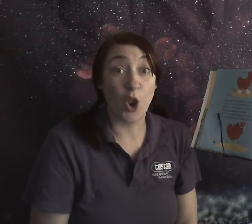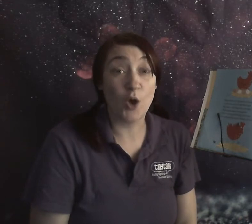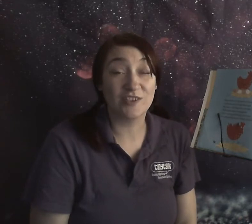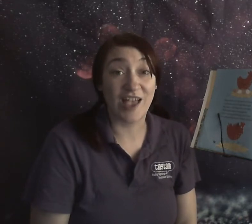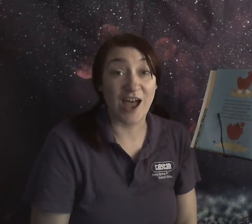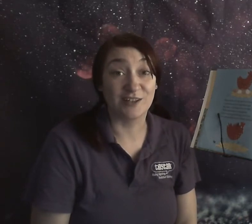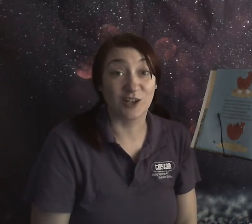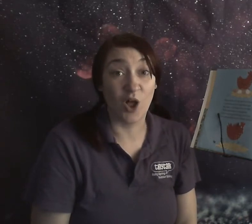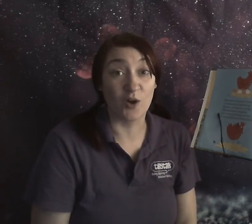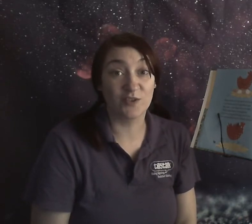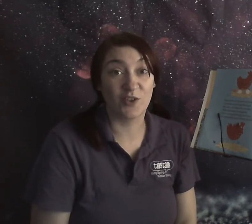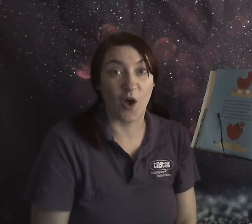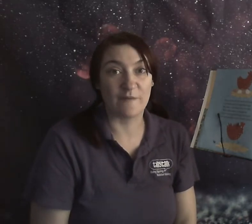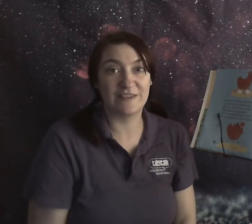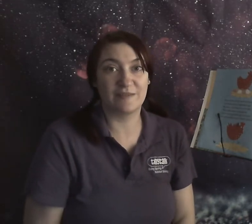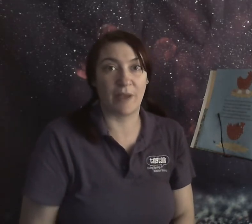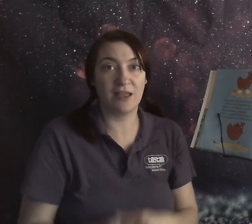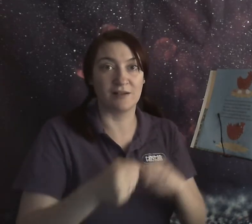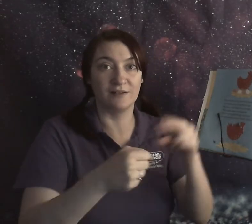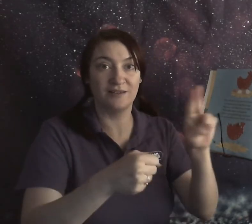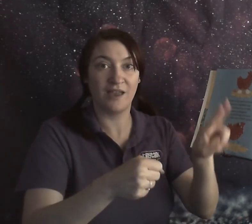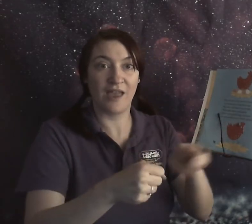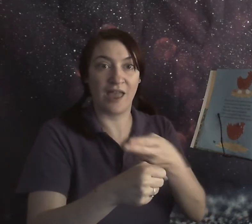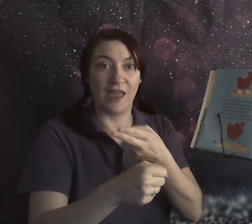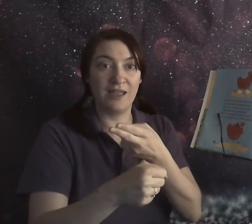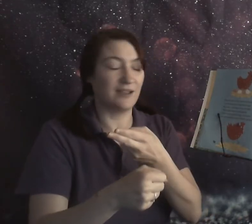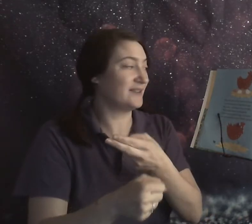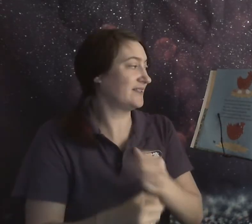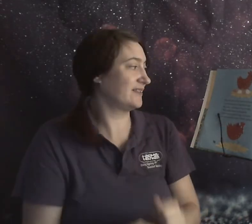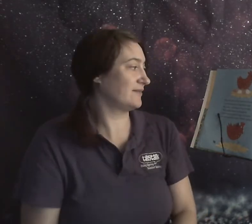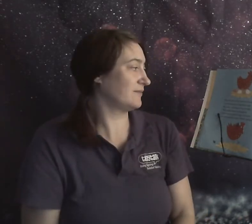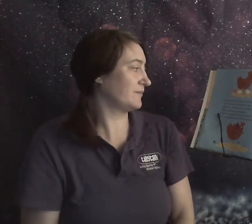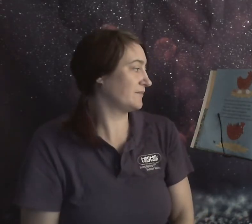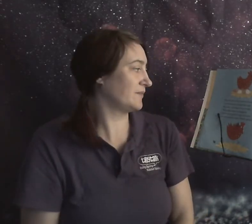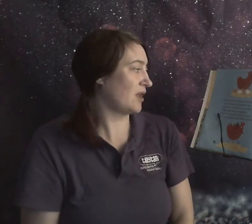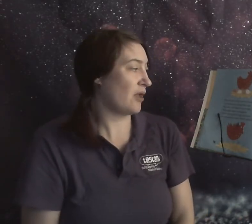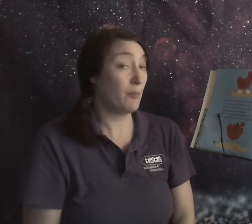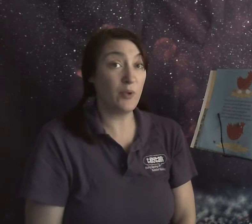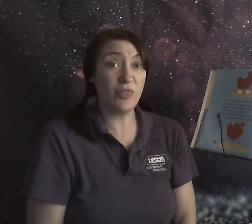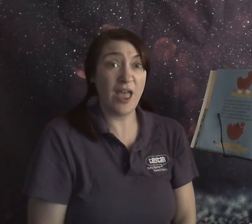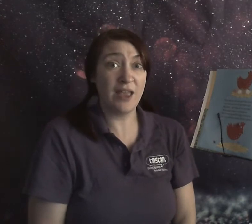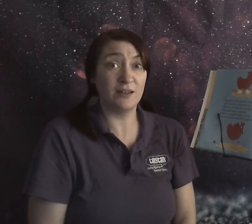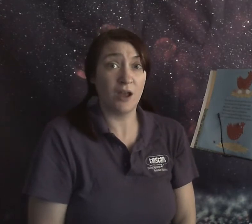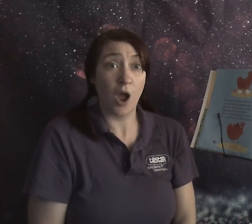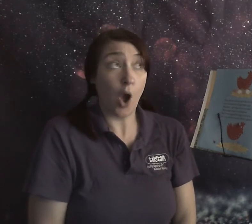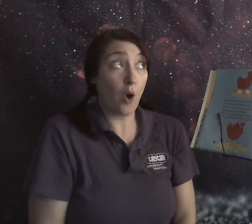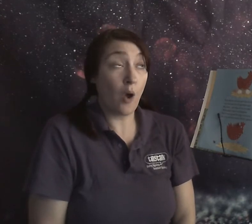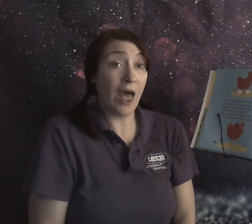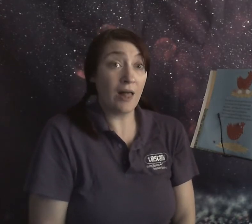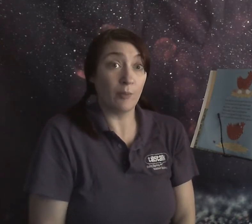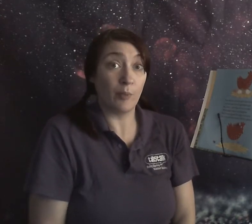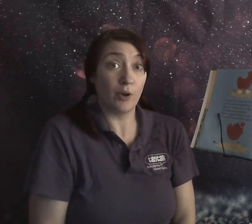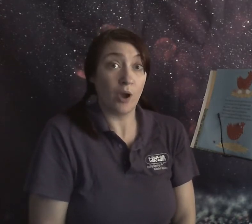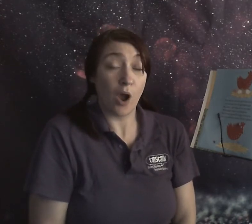lots and lots of speckled eggs. But then, oh help, oh